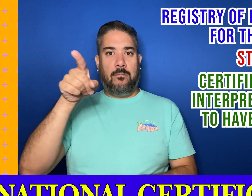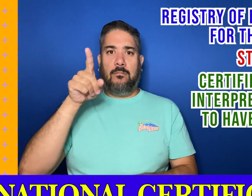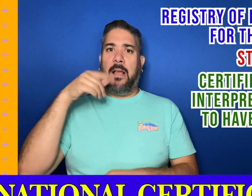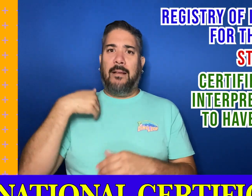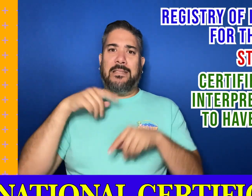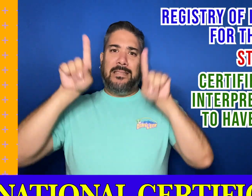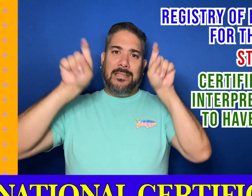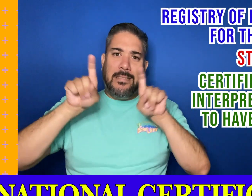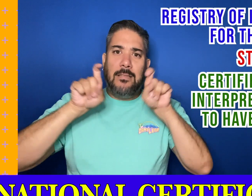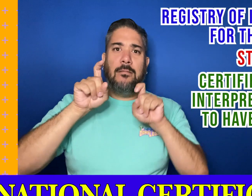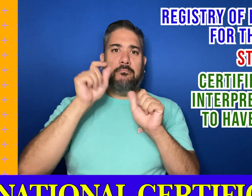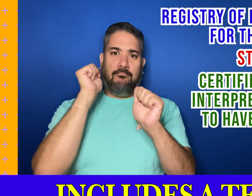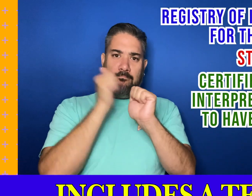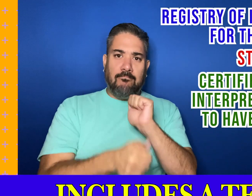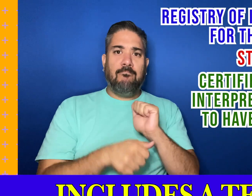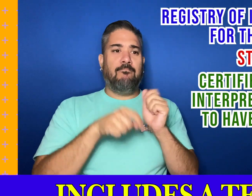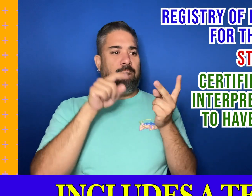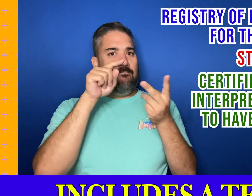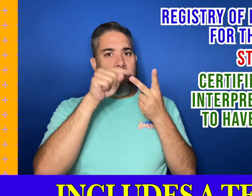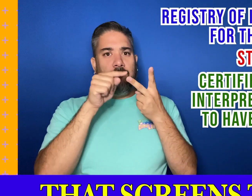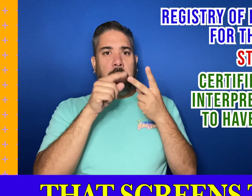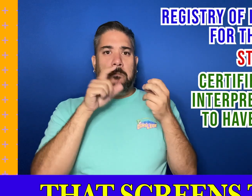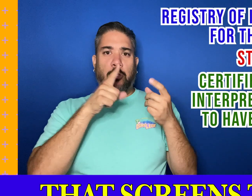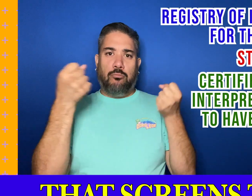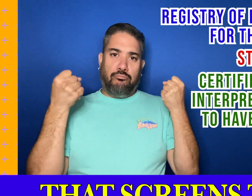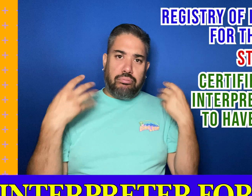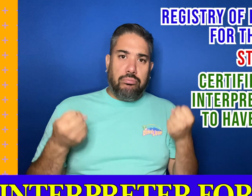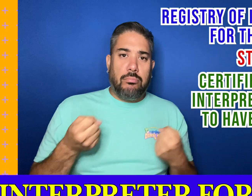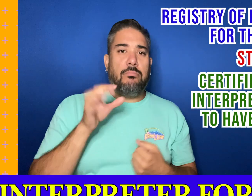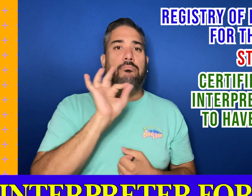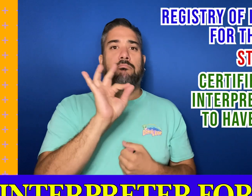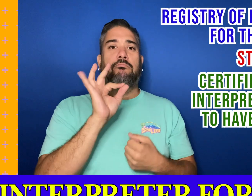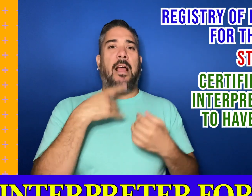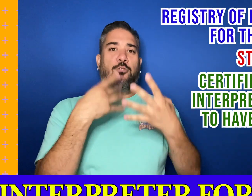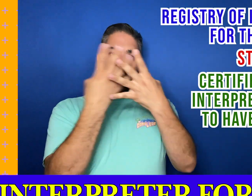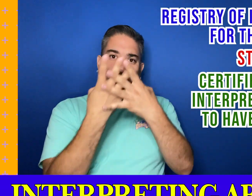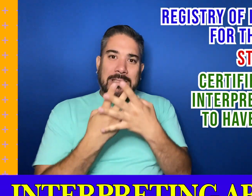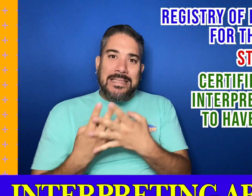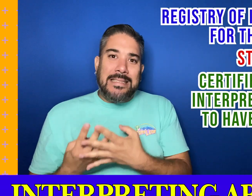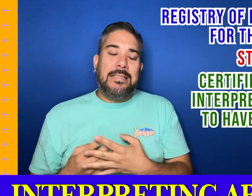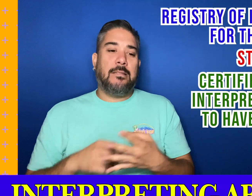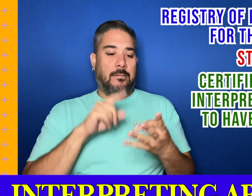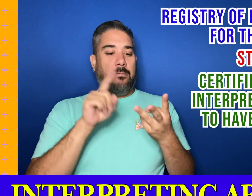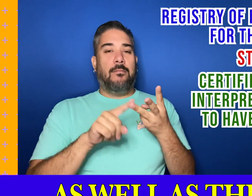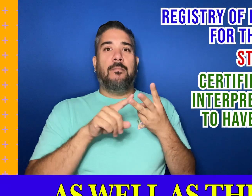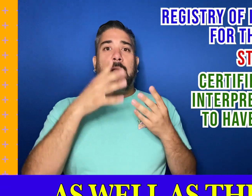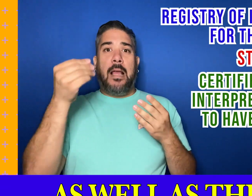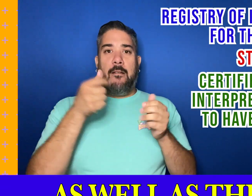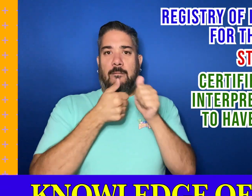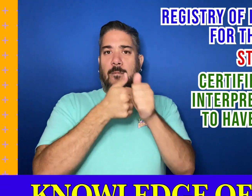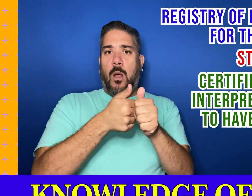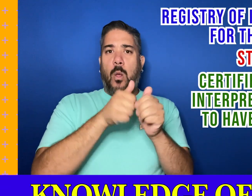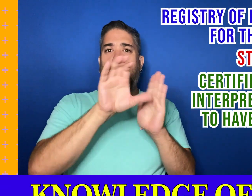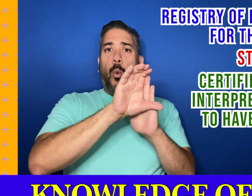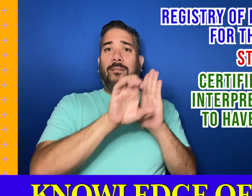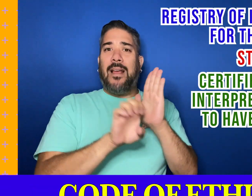National certification includes a test that screens the interpreter for their interpreting ability as well as their knowledge of the Code of